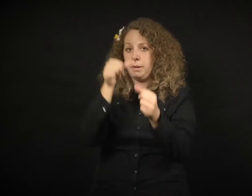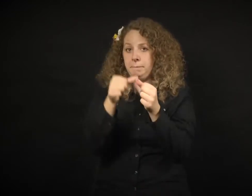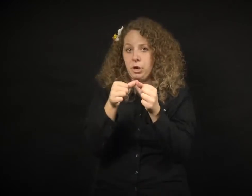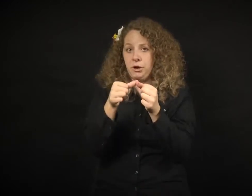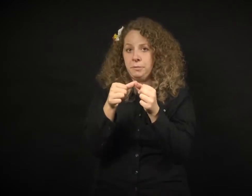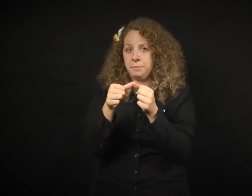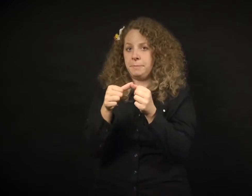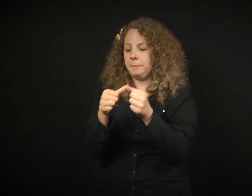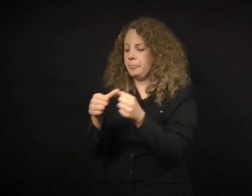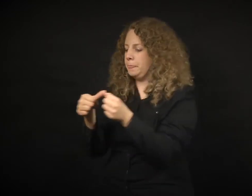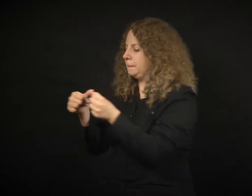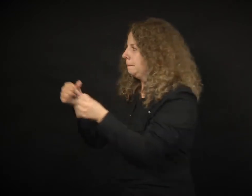Remember.